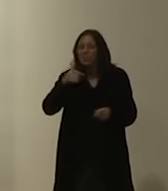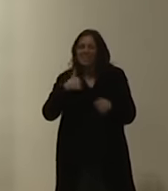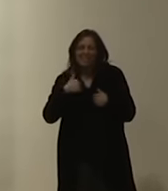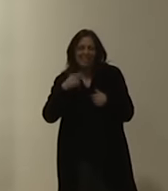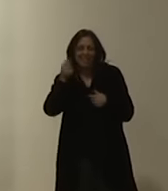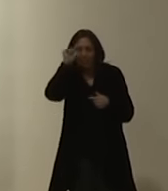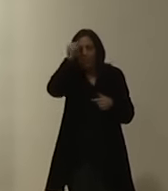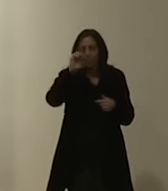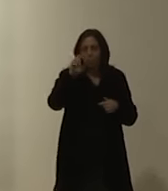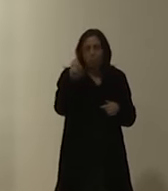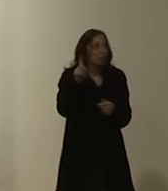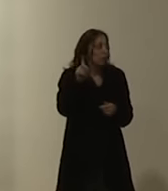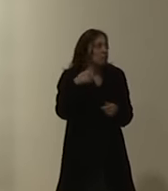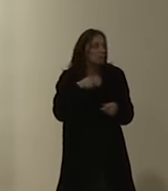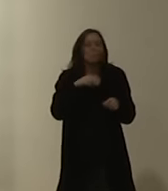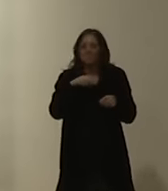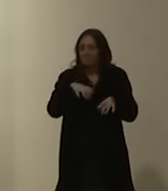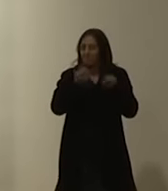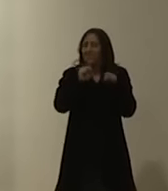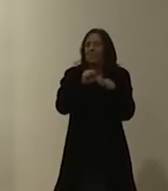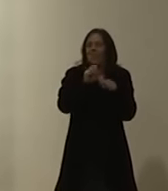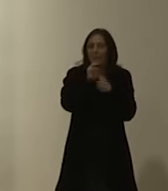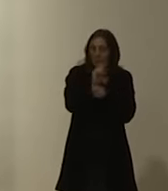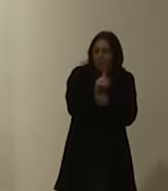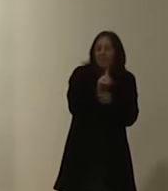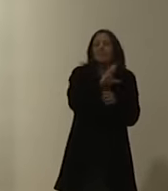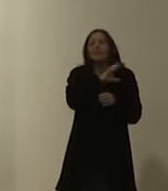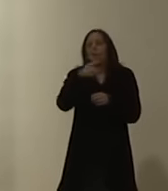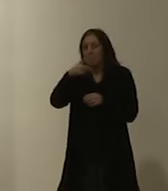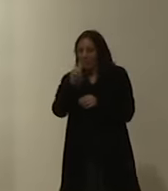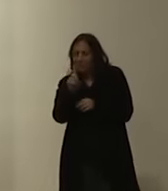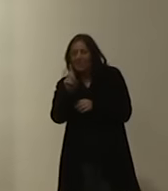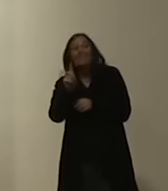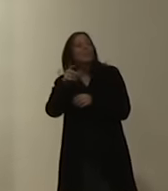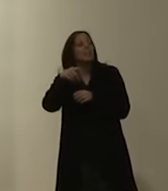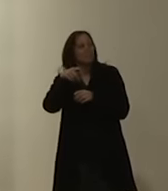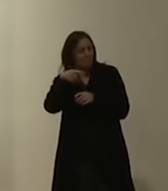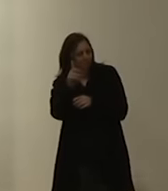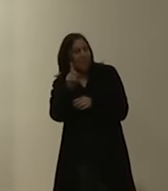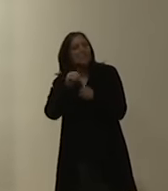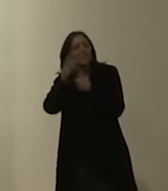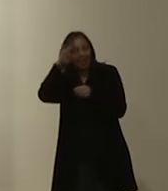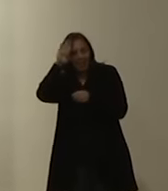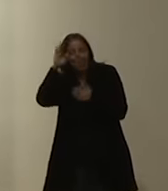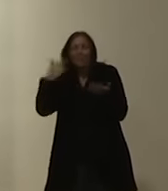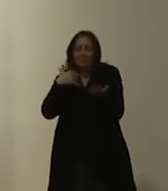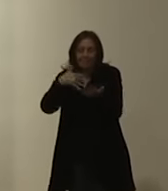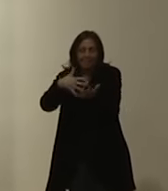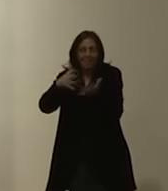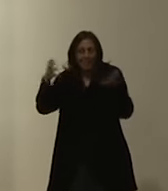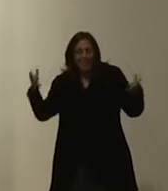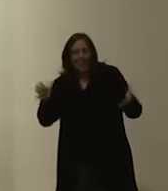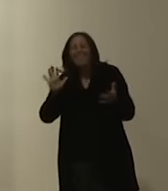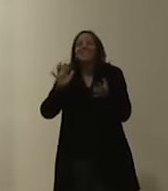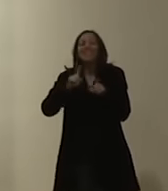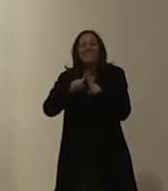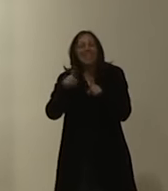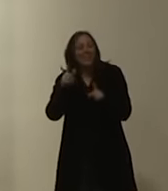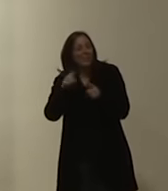So I did my MD and a PhD at the same time, and in anthropology. And it's been remarkable to me to see how the exoticization